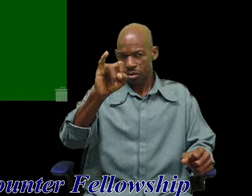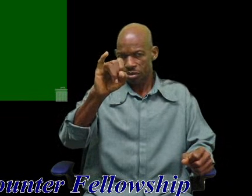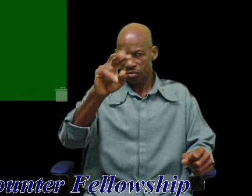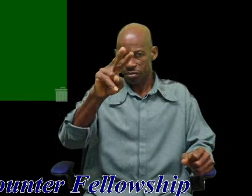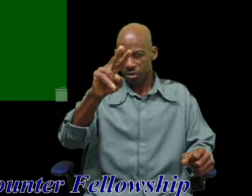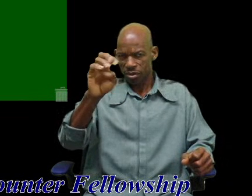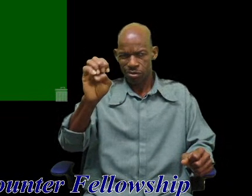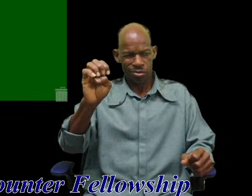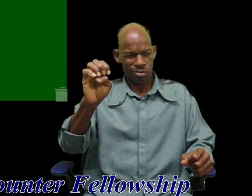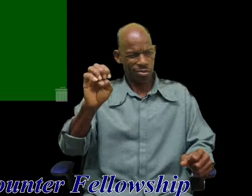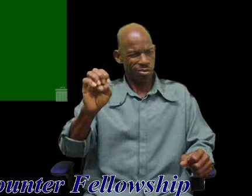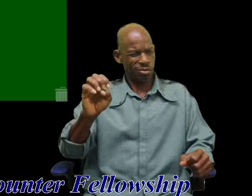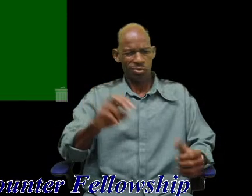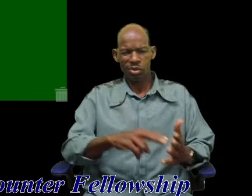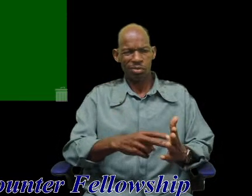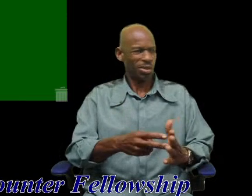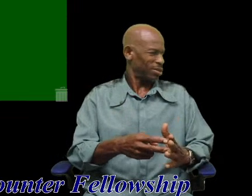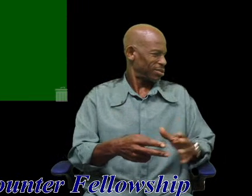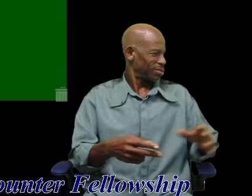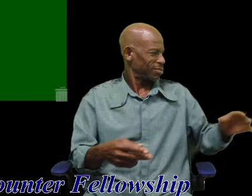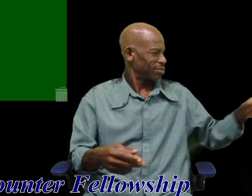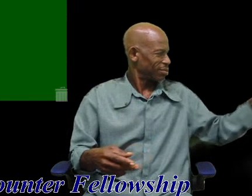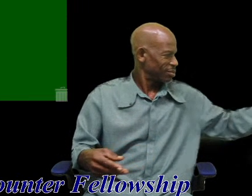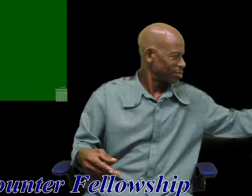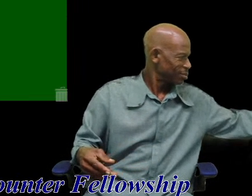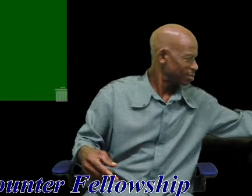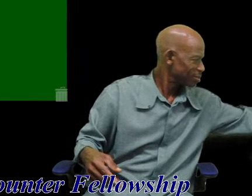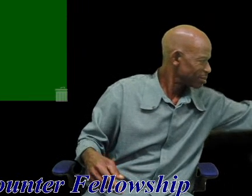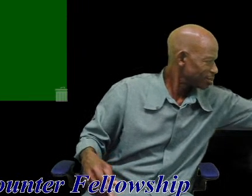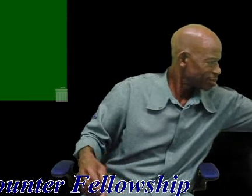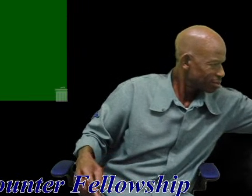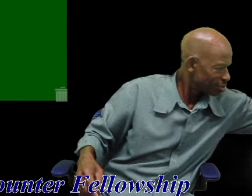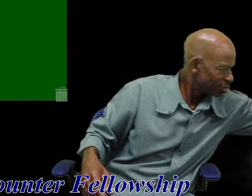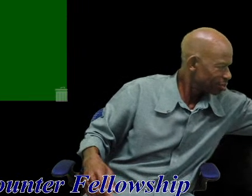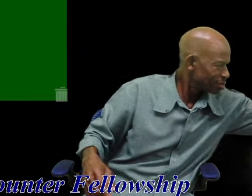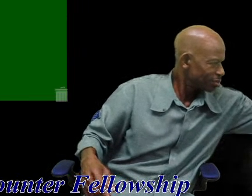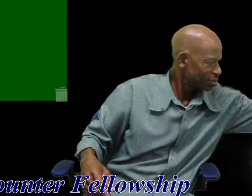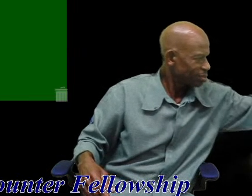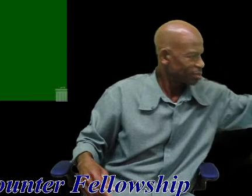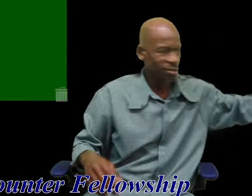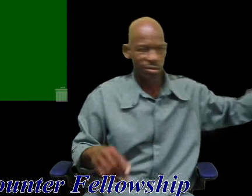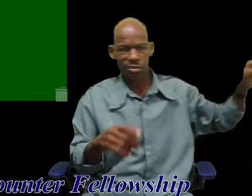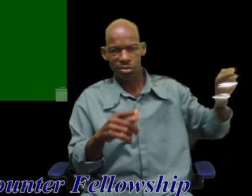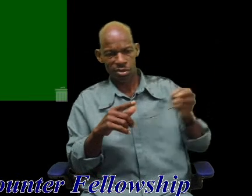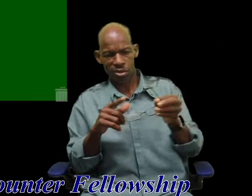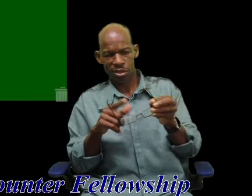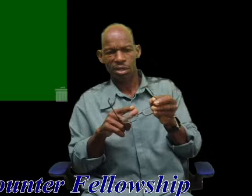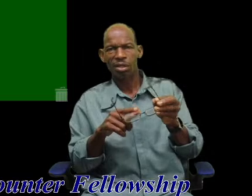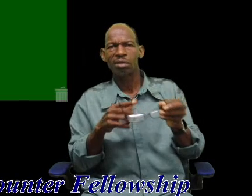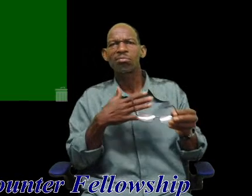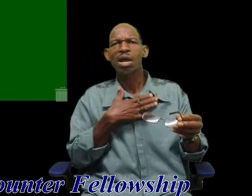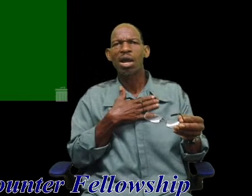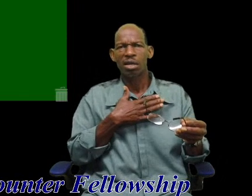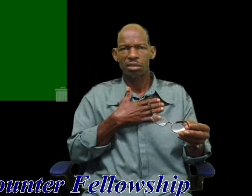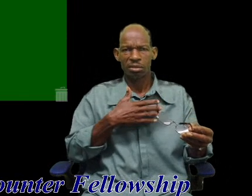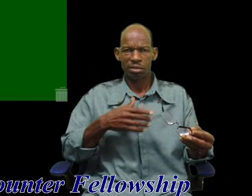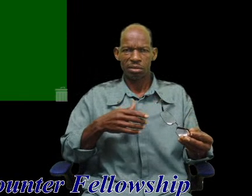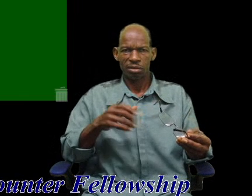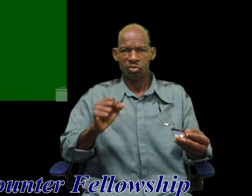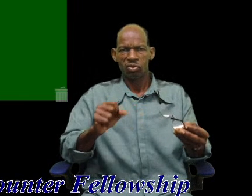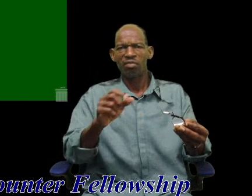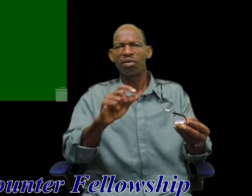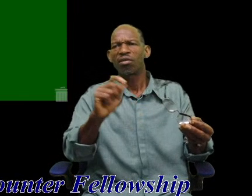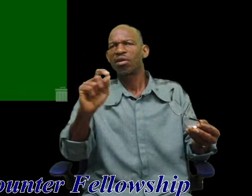vocabulary words related to this. So I'm writing some vocabulary